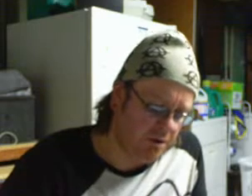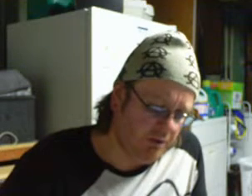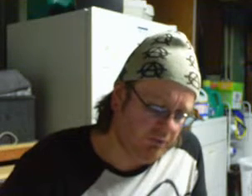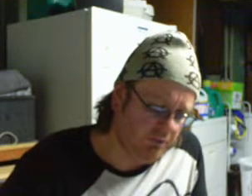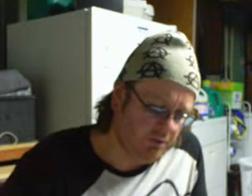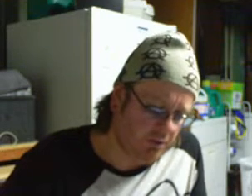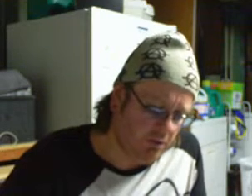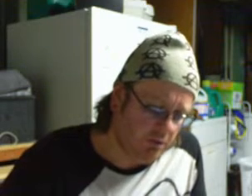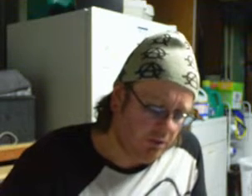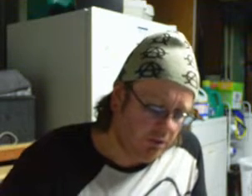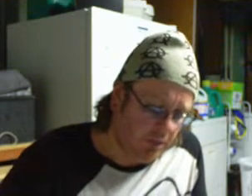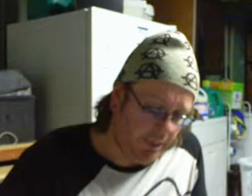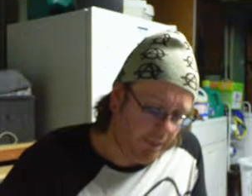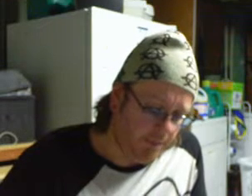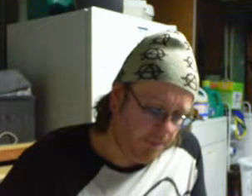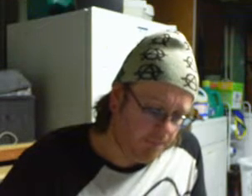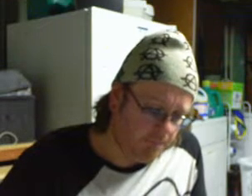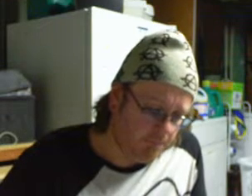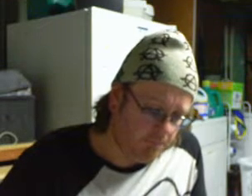sons. And